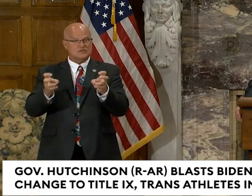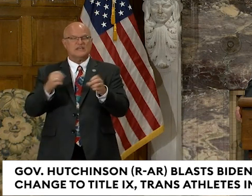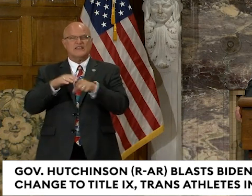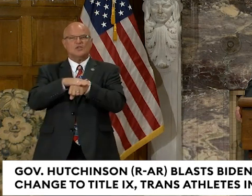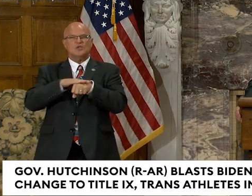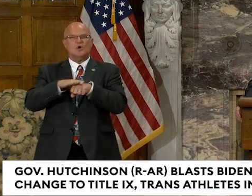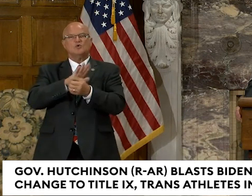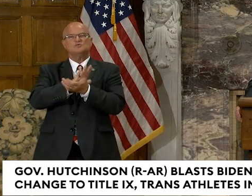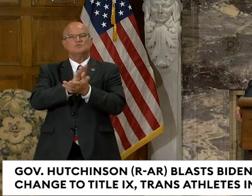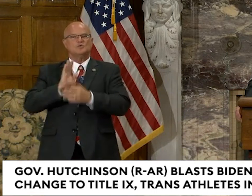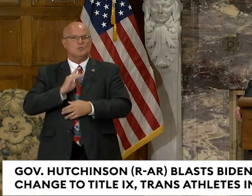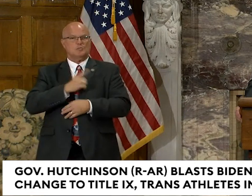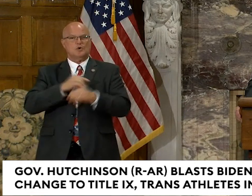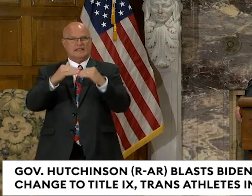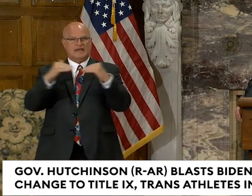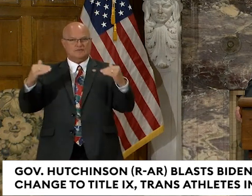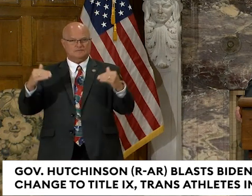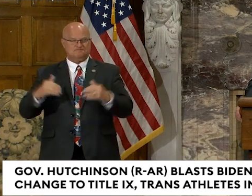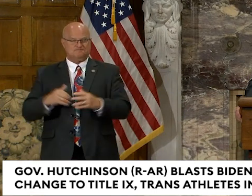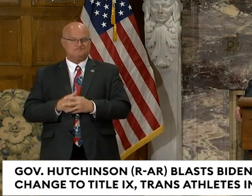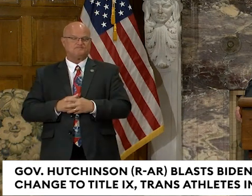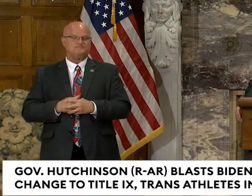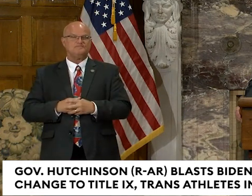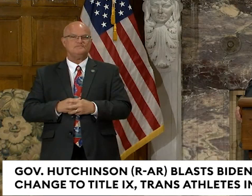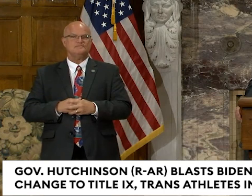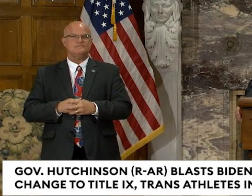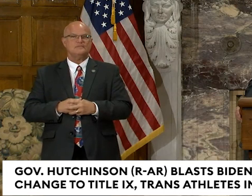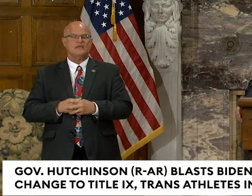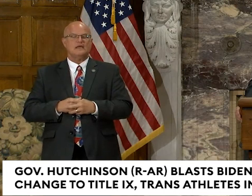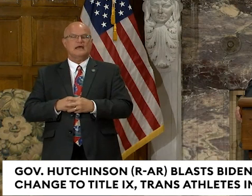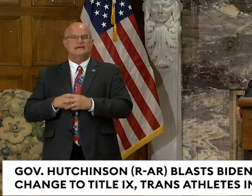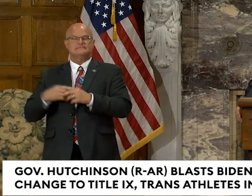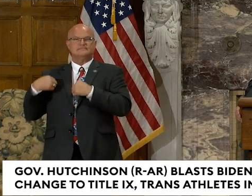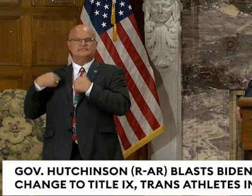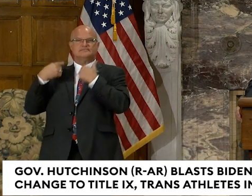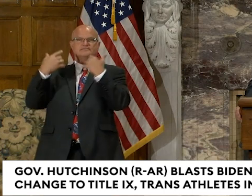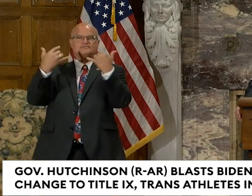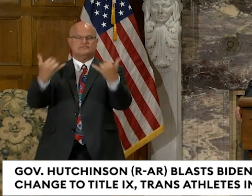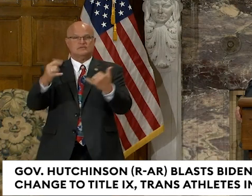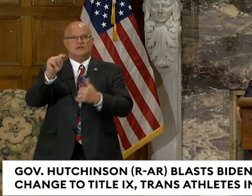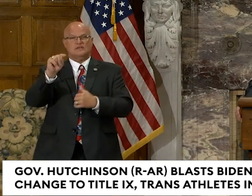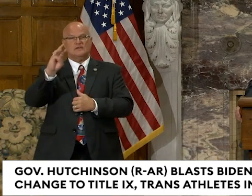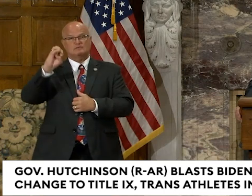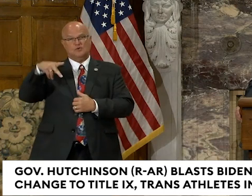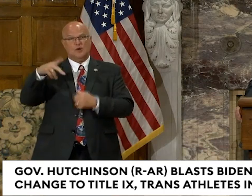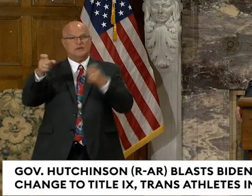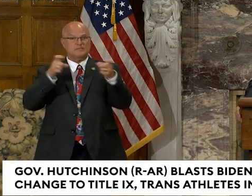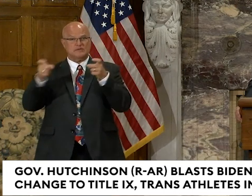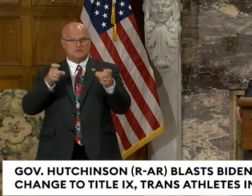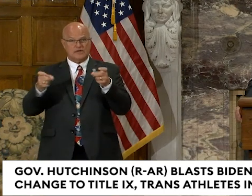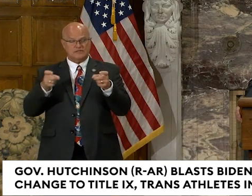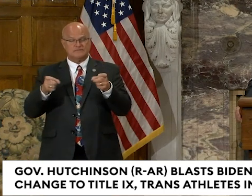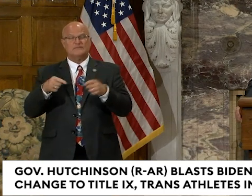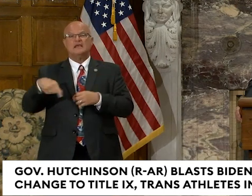local school board level. And you fast forward to the Trump administration, and they